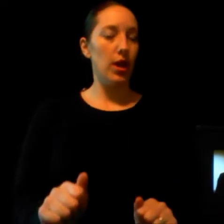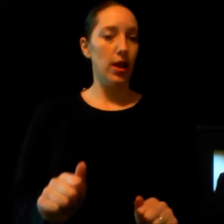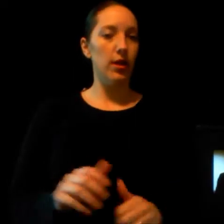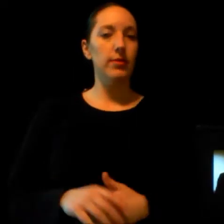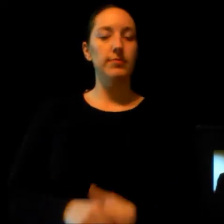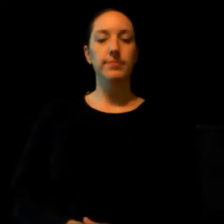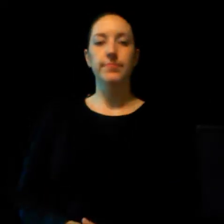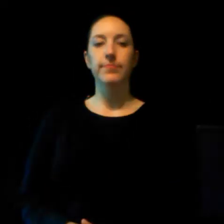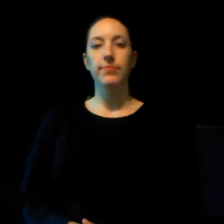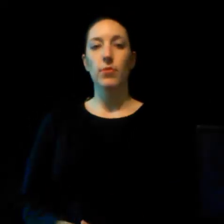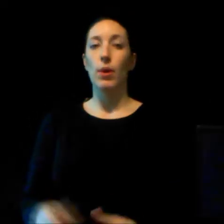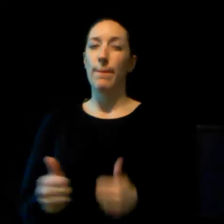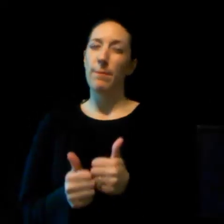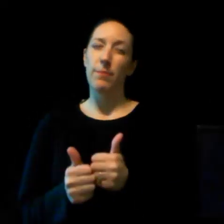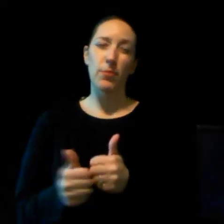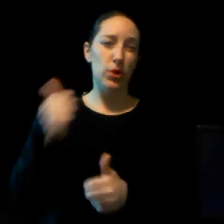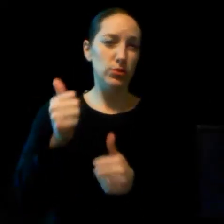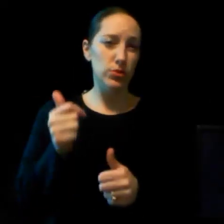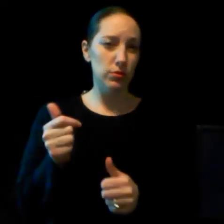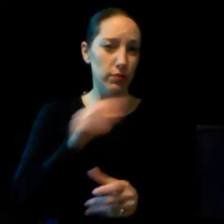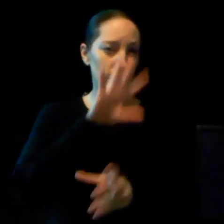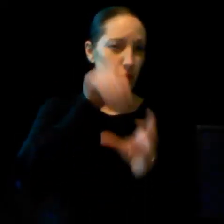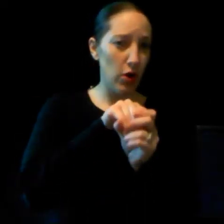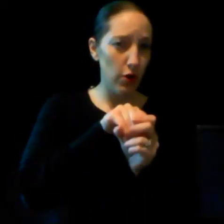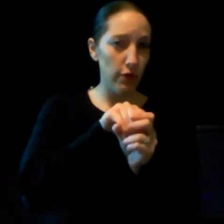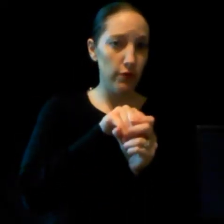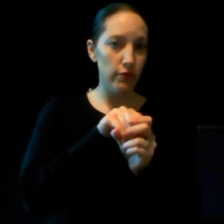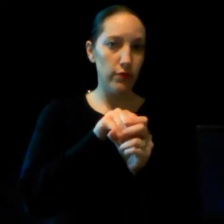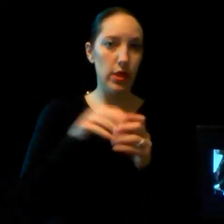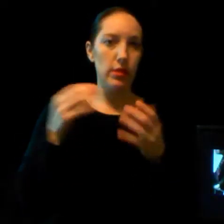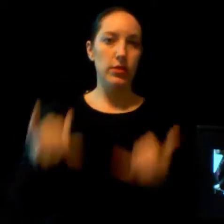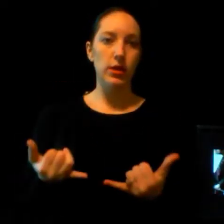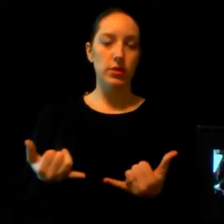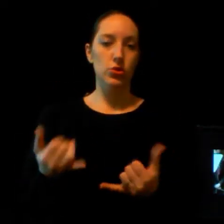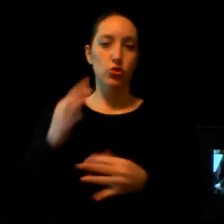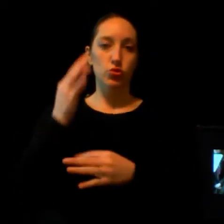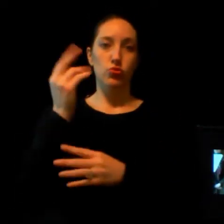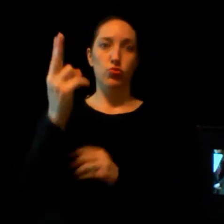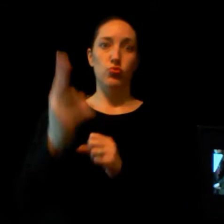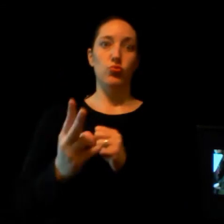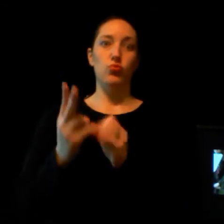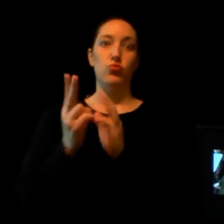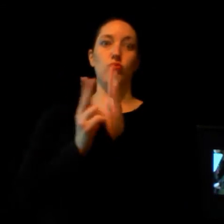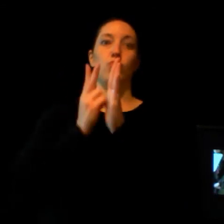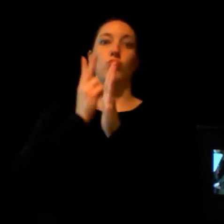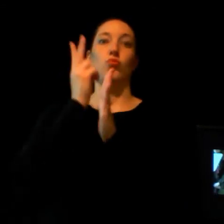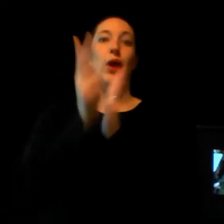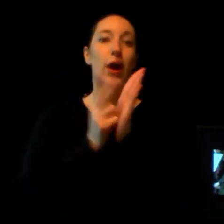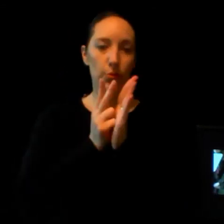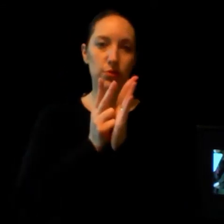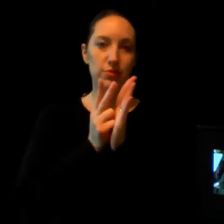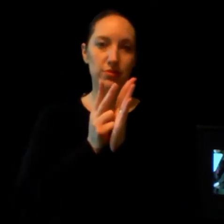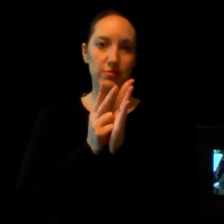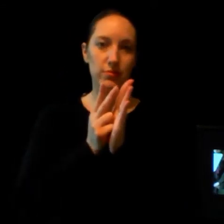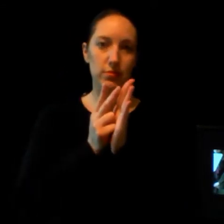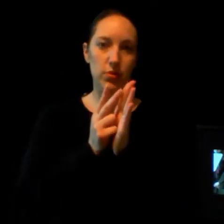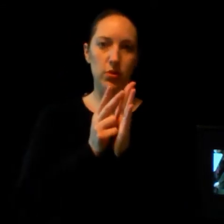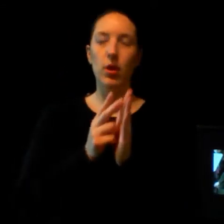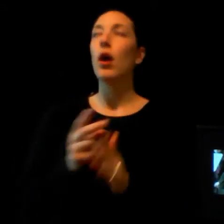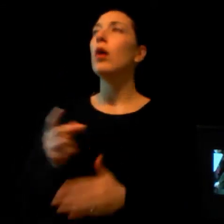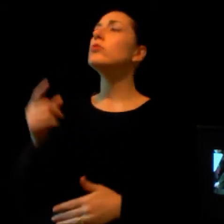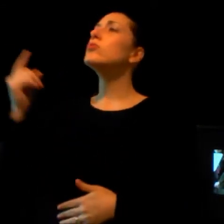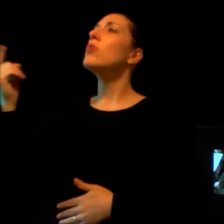But mostly, it's this for 2 hours. And someone we appreciate even more.